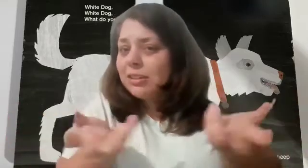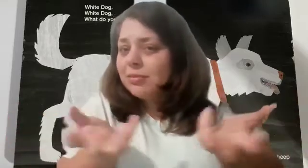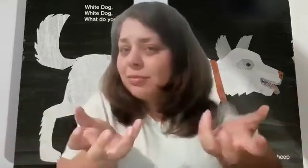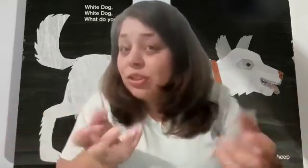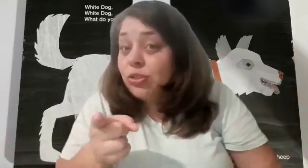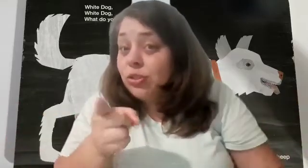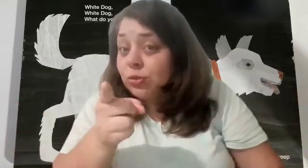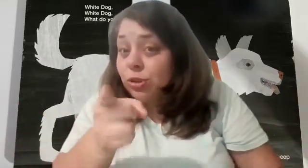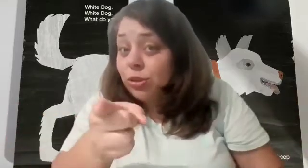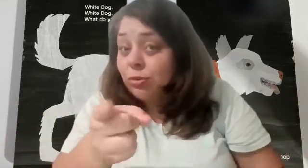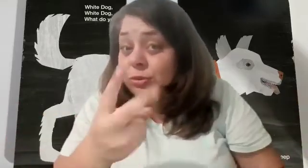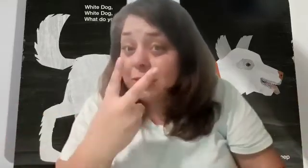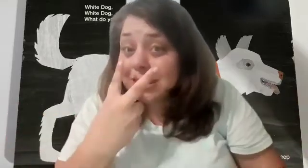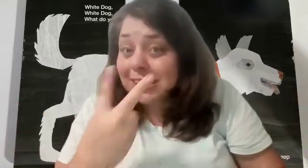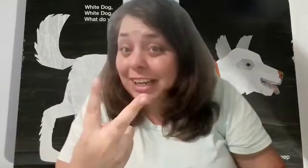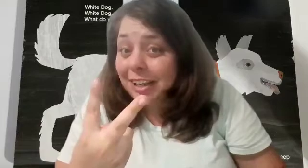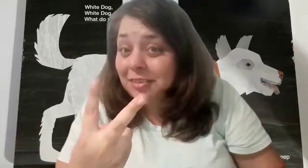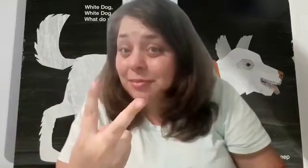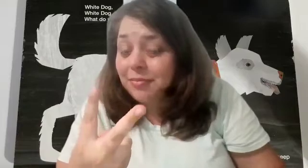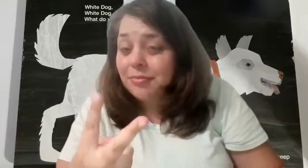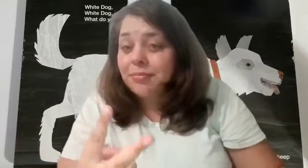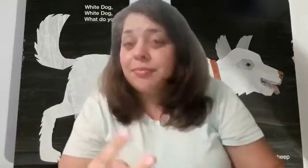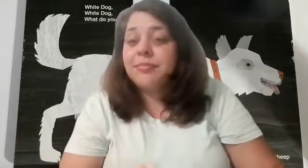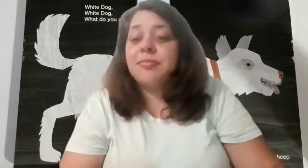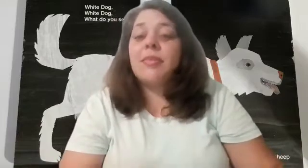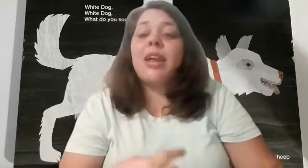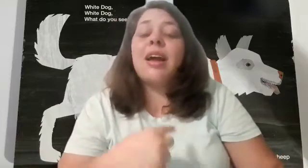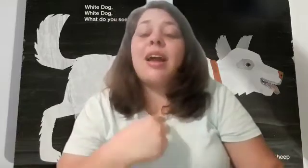What do you see?